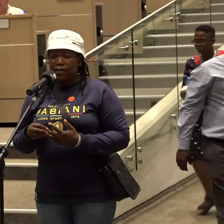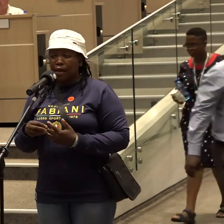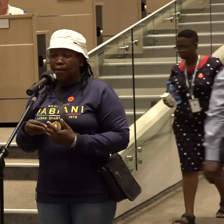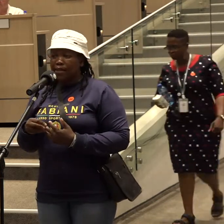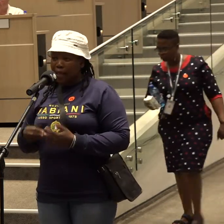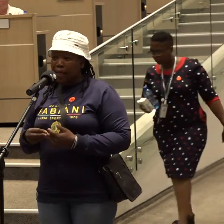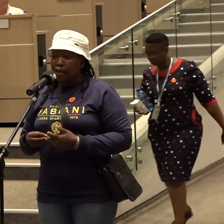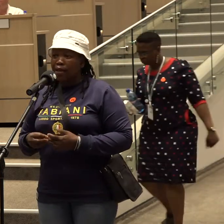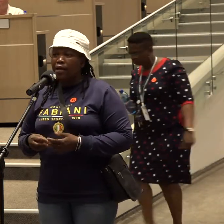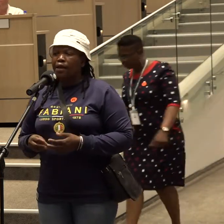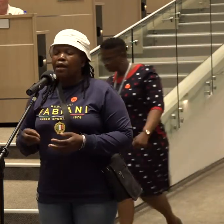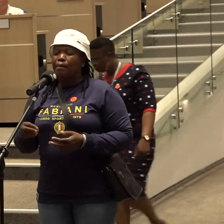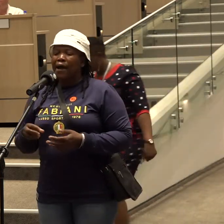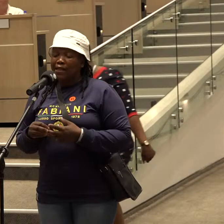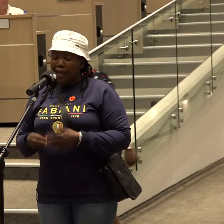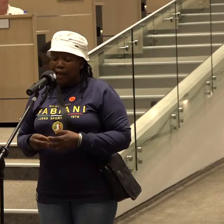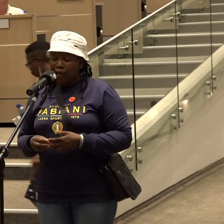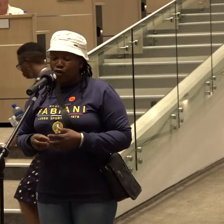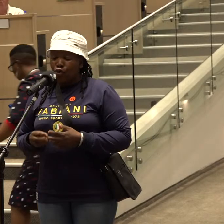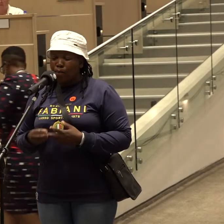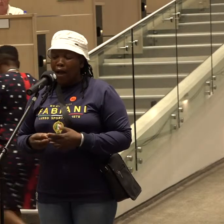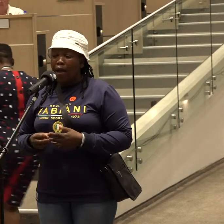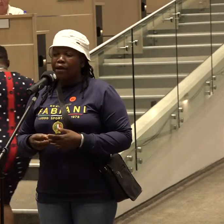and number three